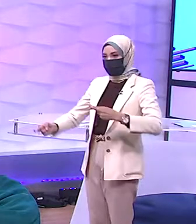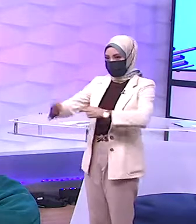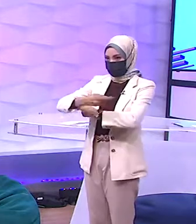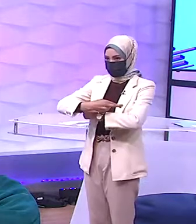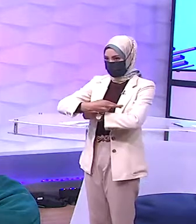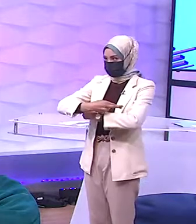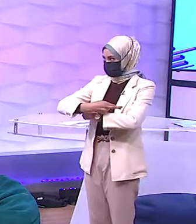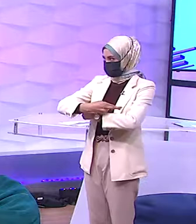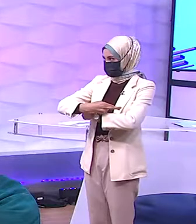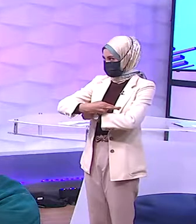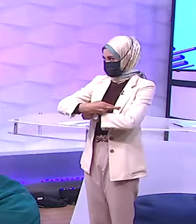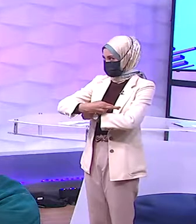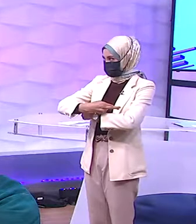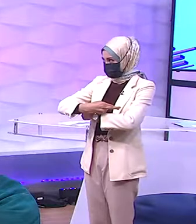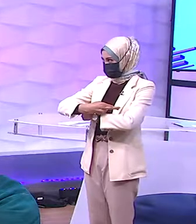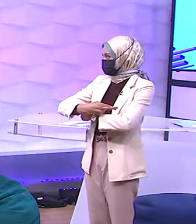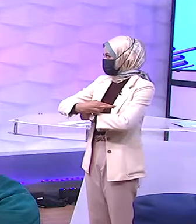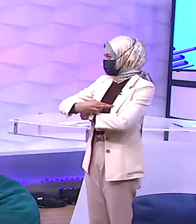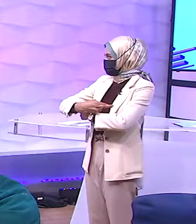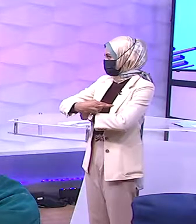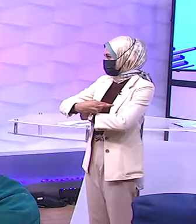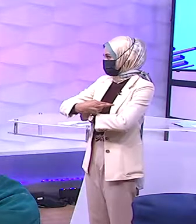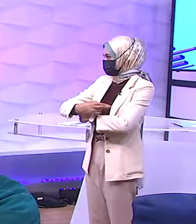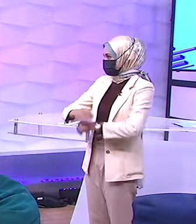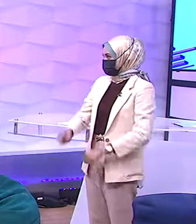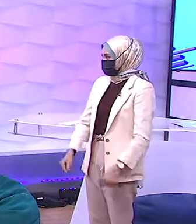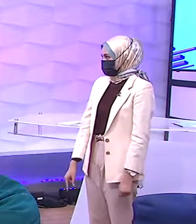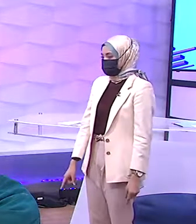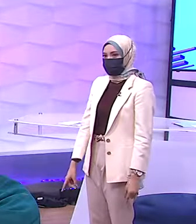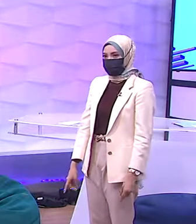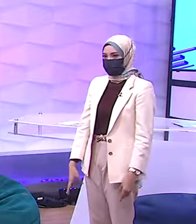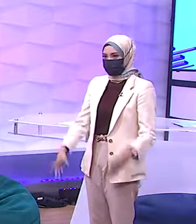Bedroom. Okay. Mm-hmm. All right. The second one. Dining room.